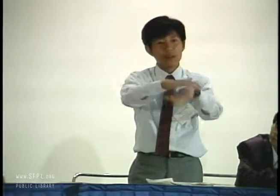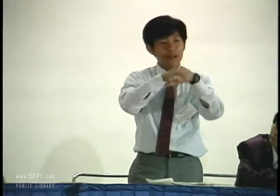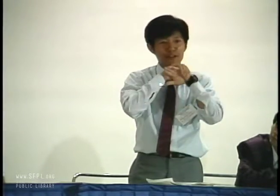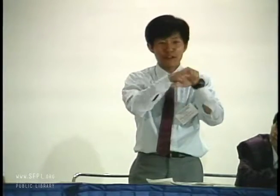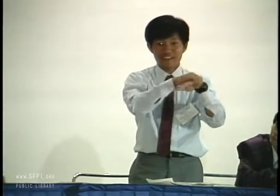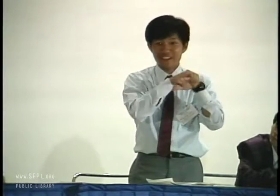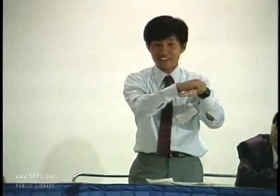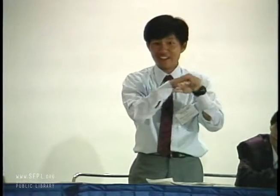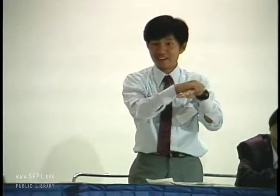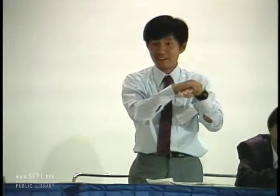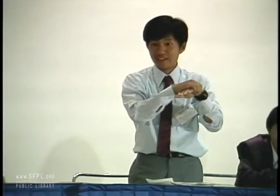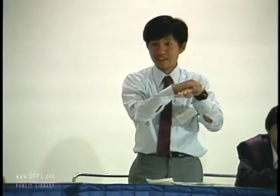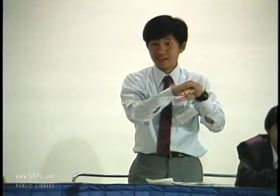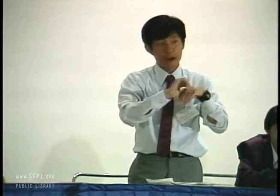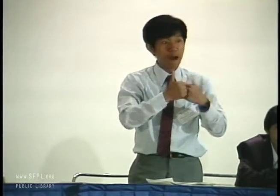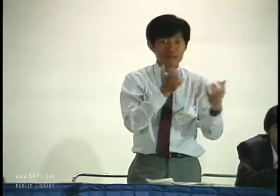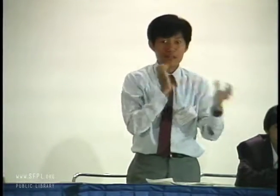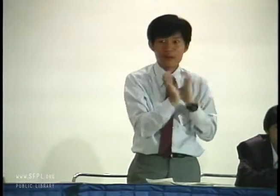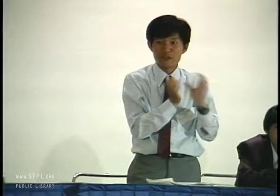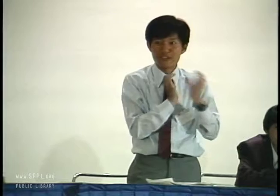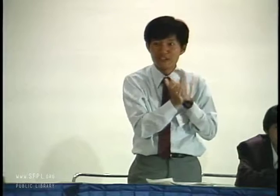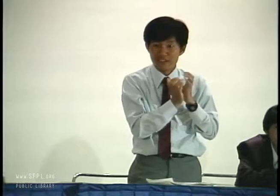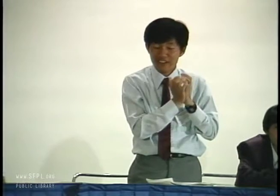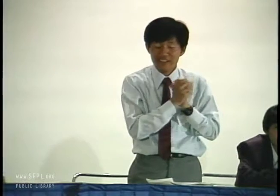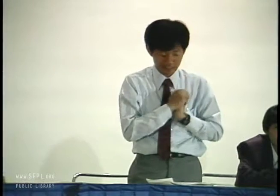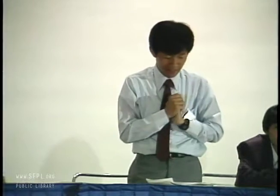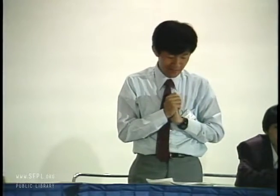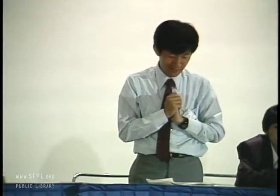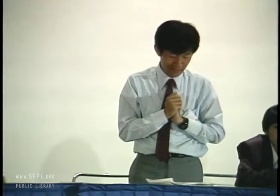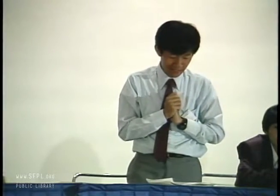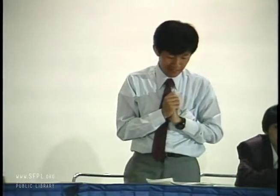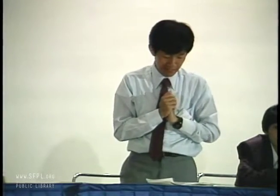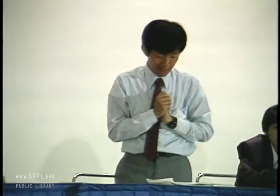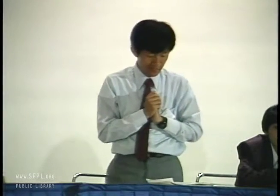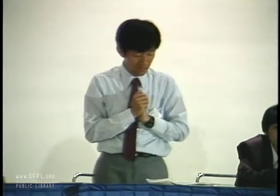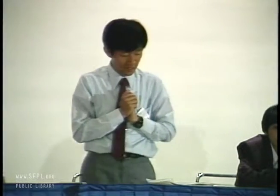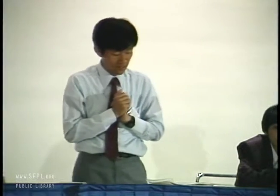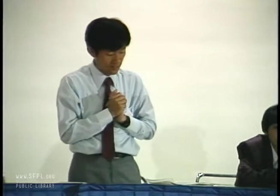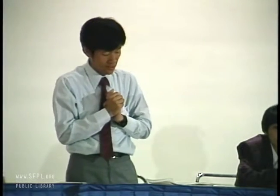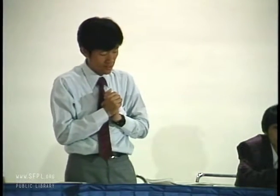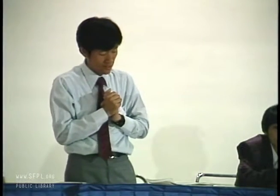my parents did not know English, and they did not know how to communicate here.